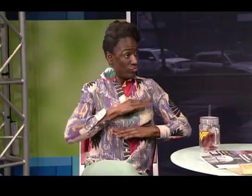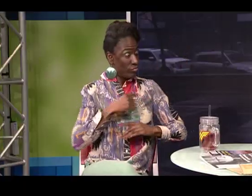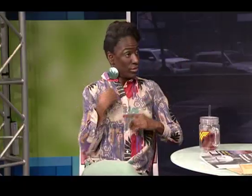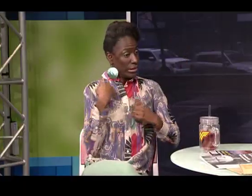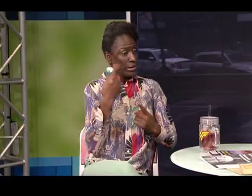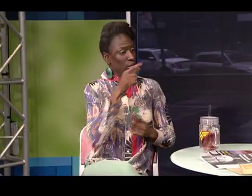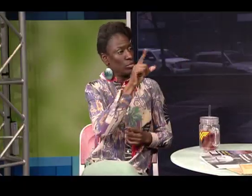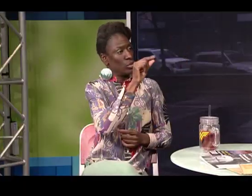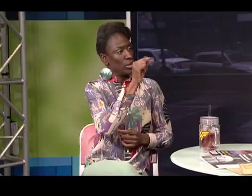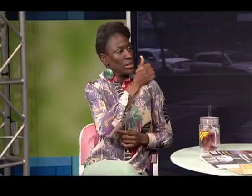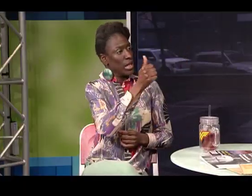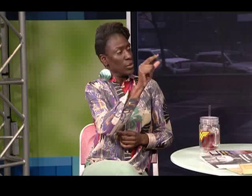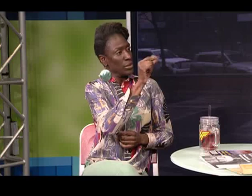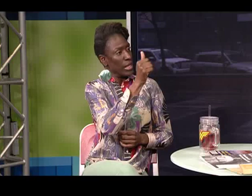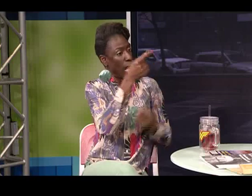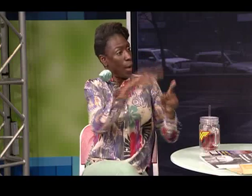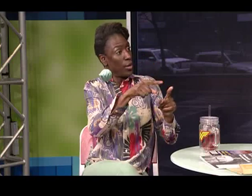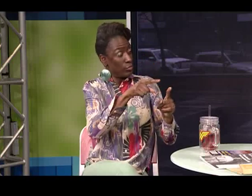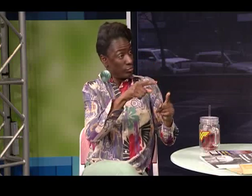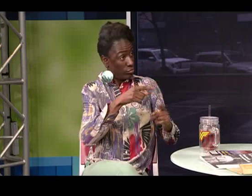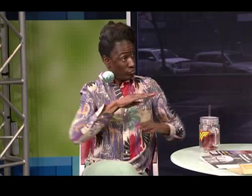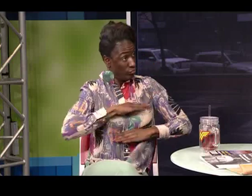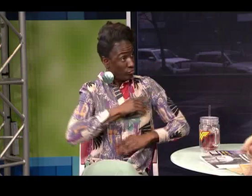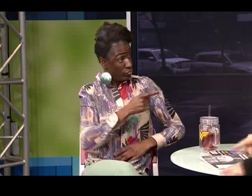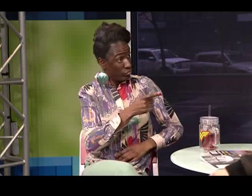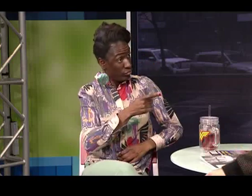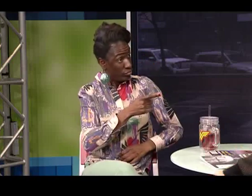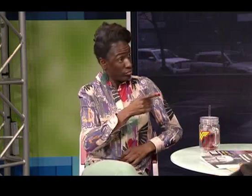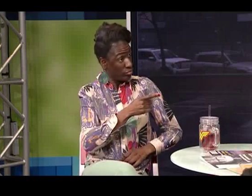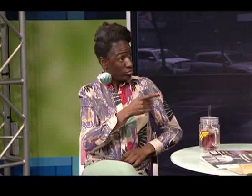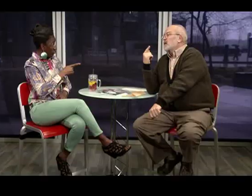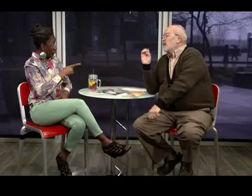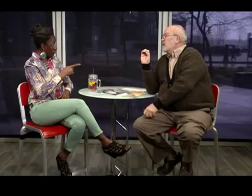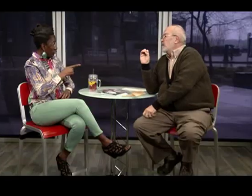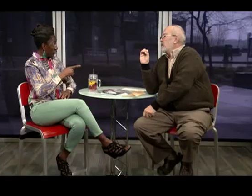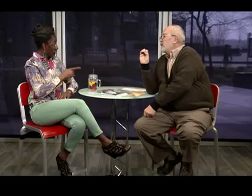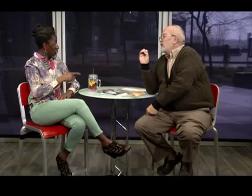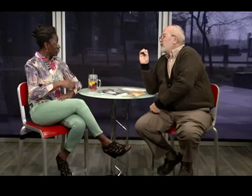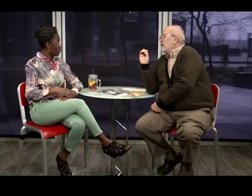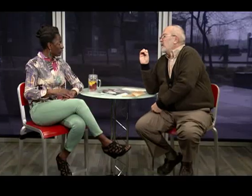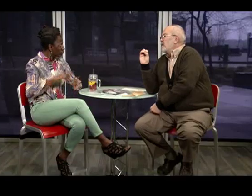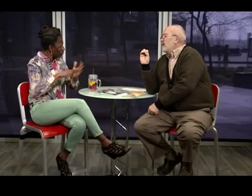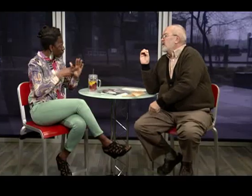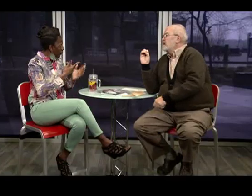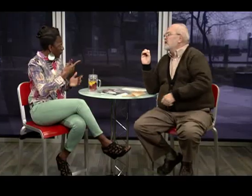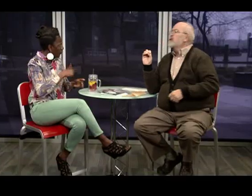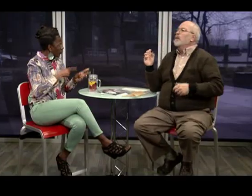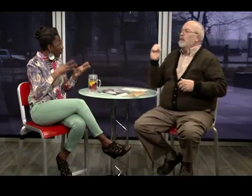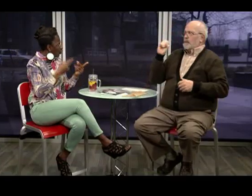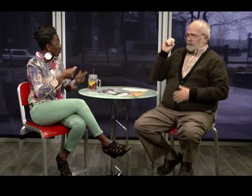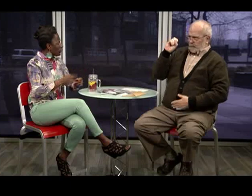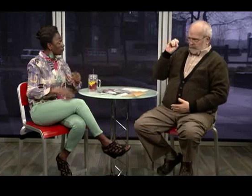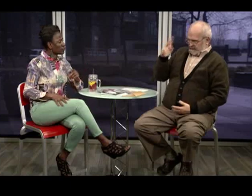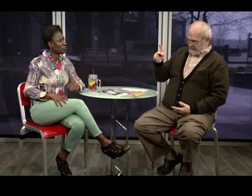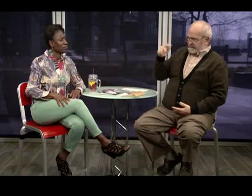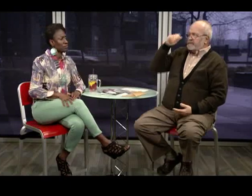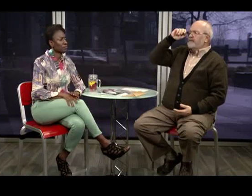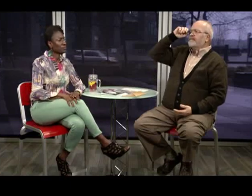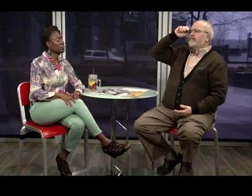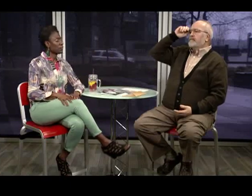Do you feel that because of your involvement in the 2010 Congress that the inroads have been made? Where do you think it's